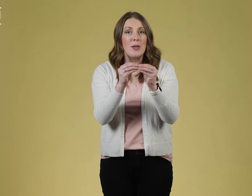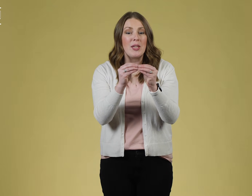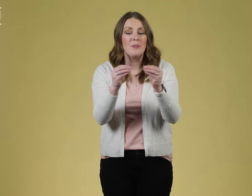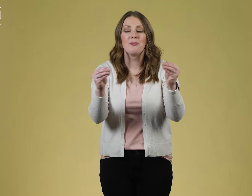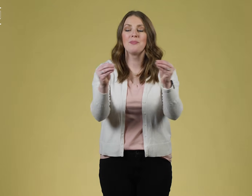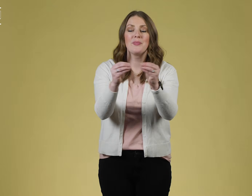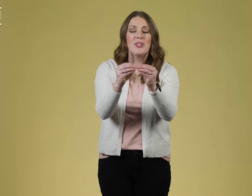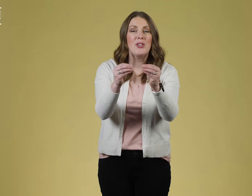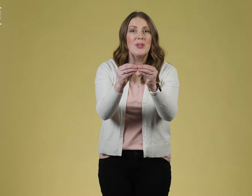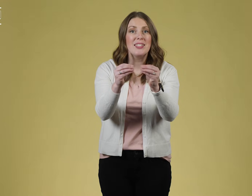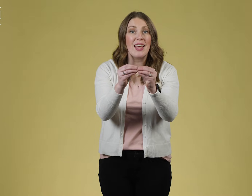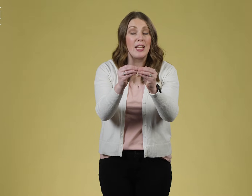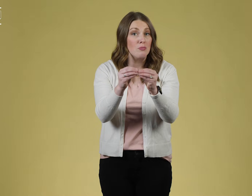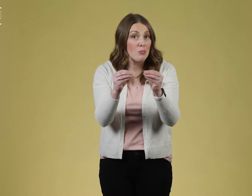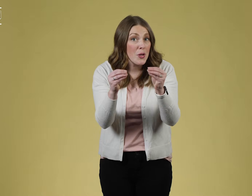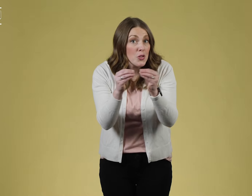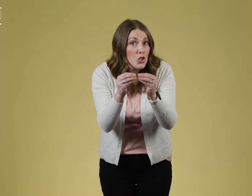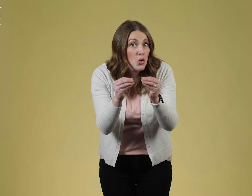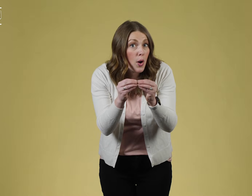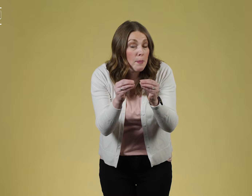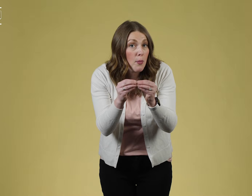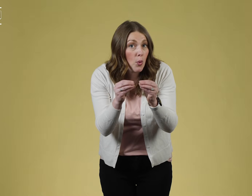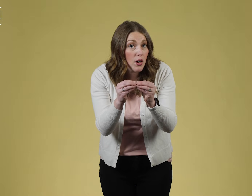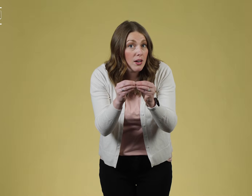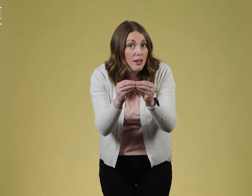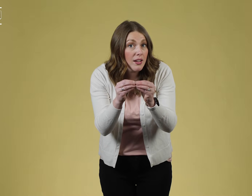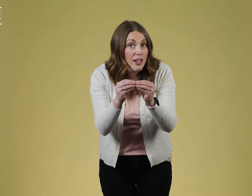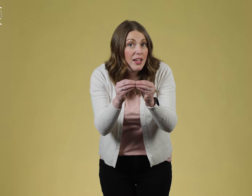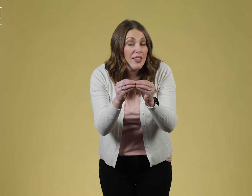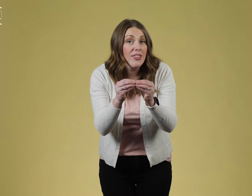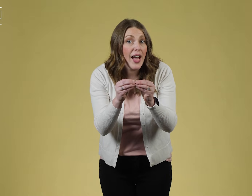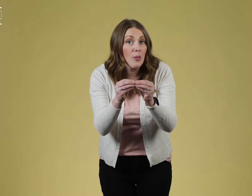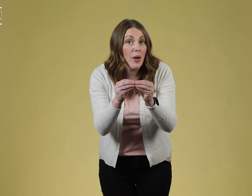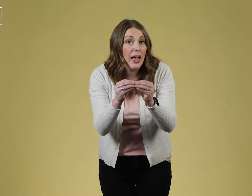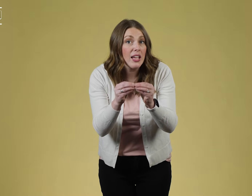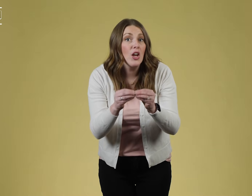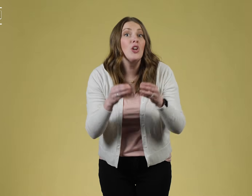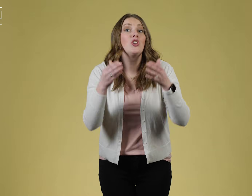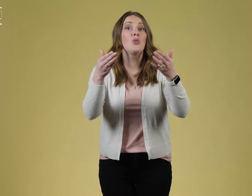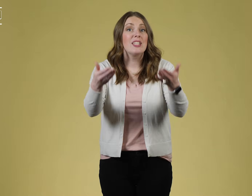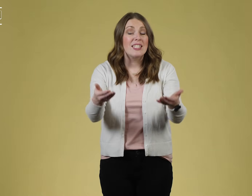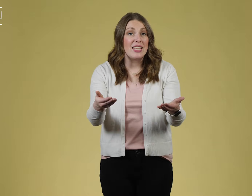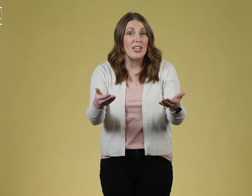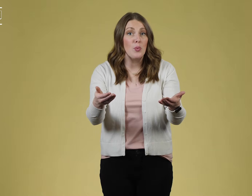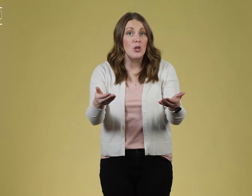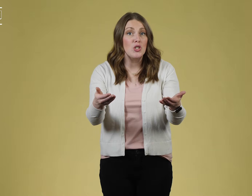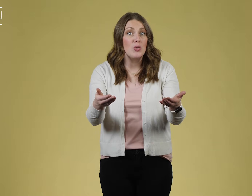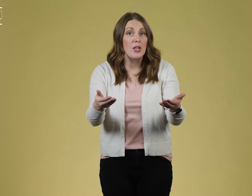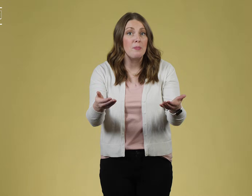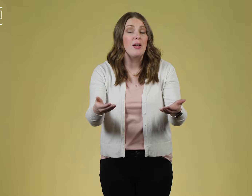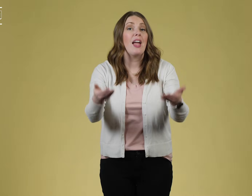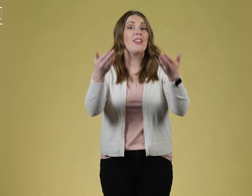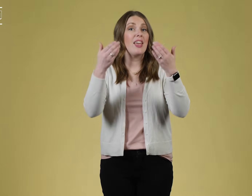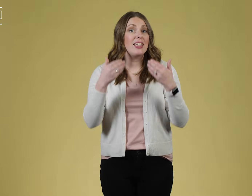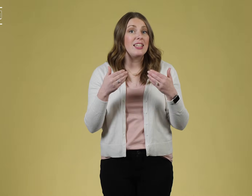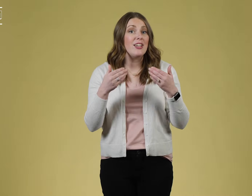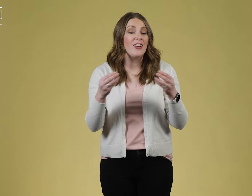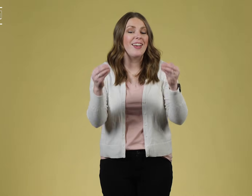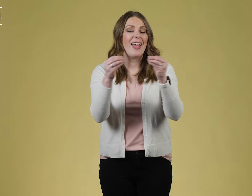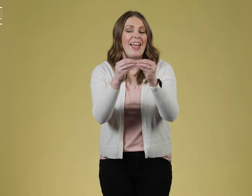baby, you can sign, do you want more? That way, you can say the word to them and they can hear it and